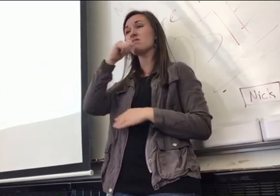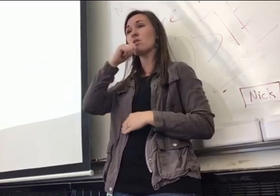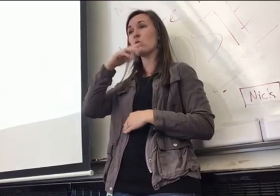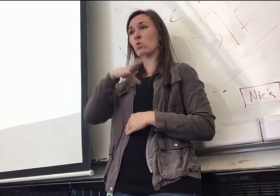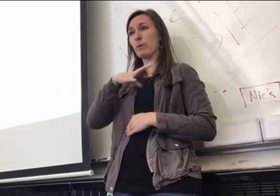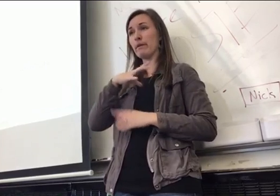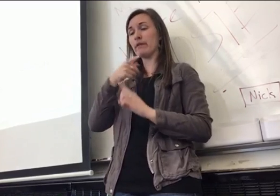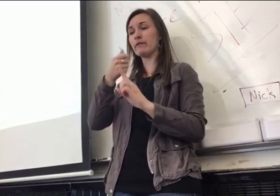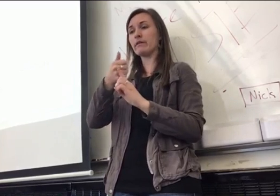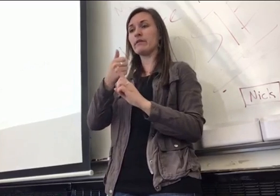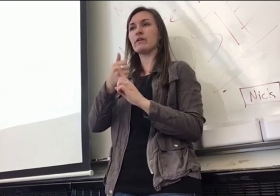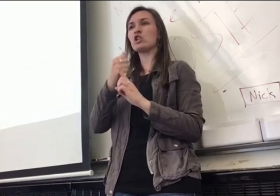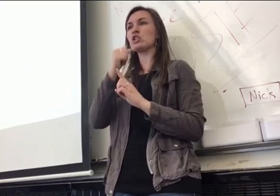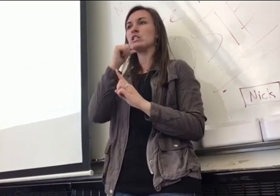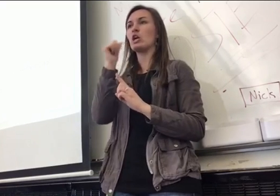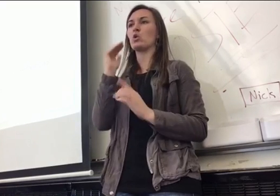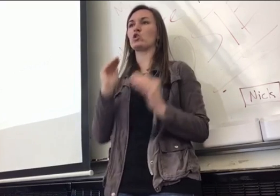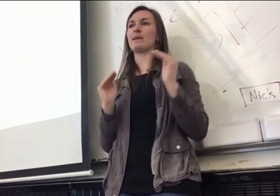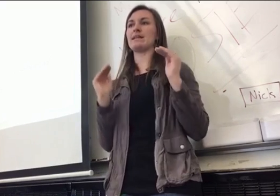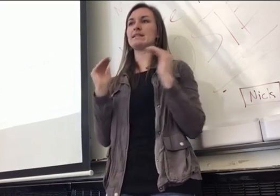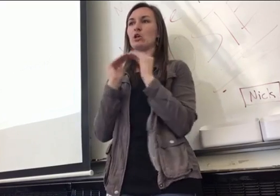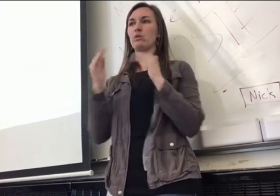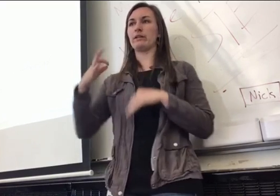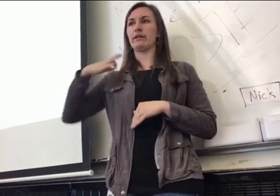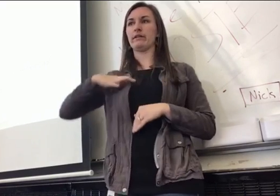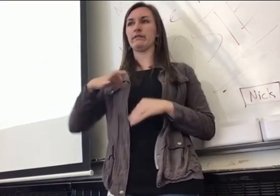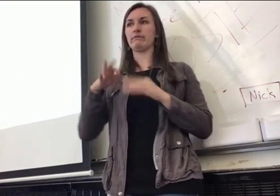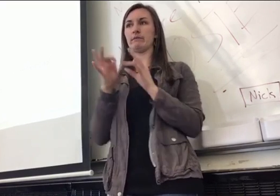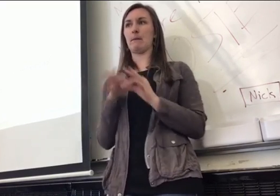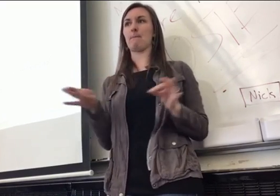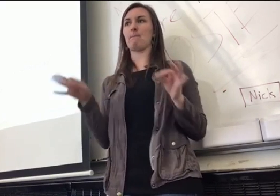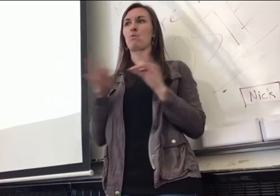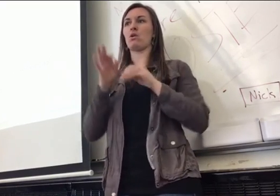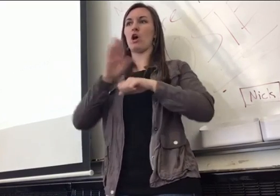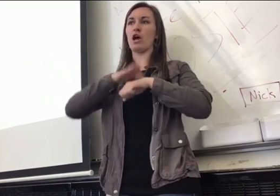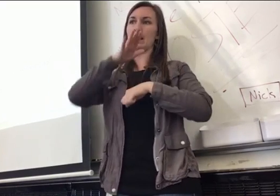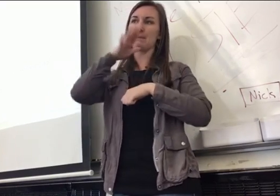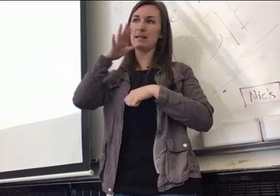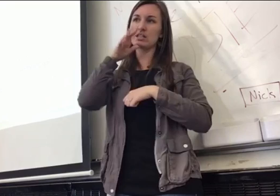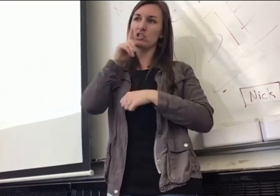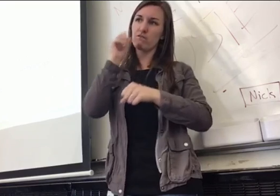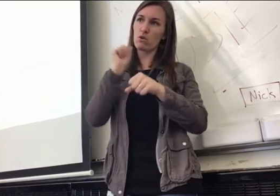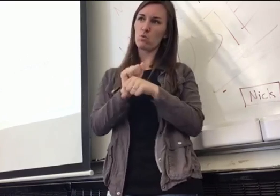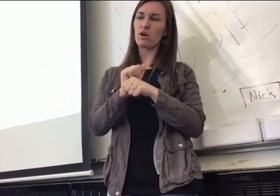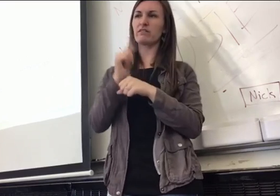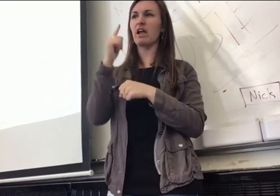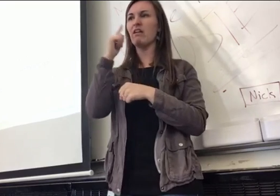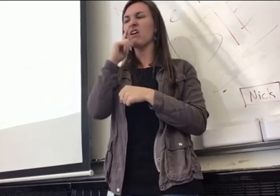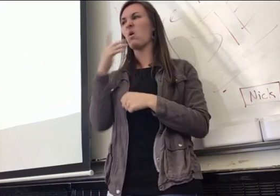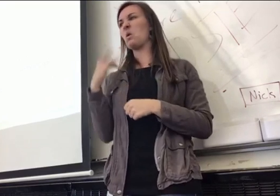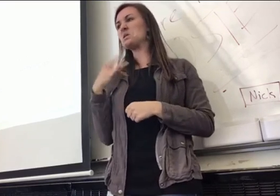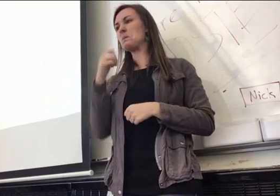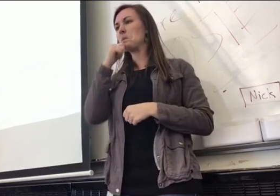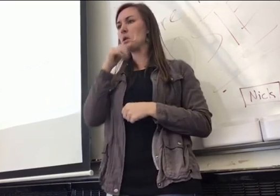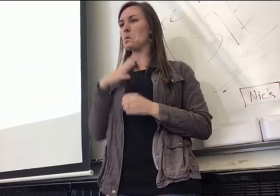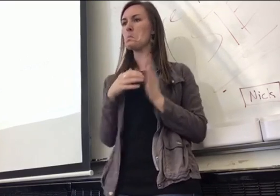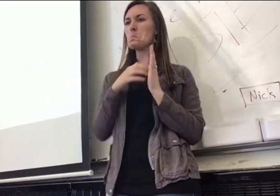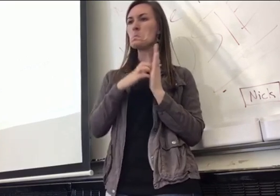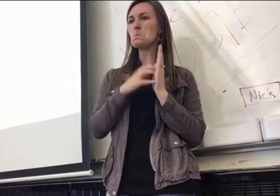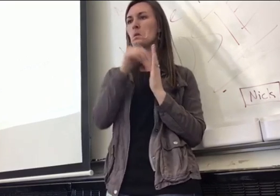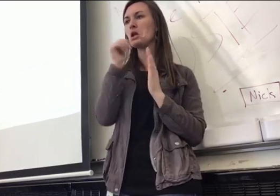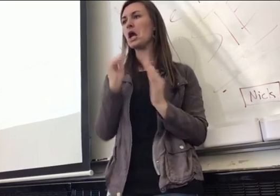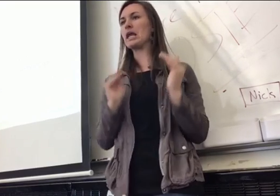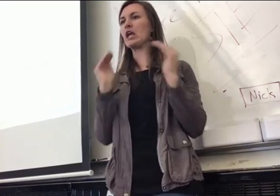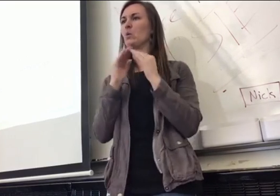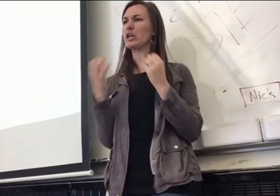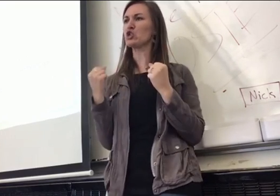going to be as useful on a plantation compared to a man. Right? They're thought of as typically not having as much muscle, not being able to work